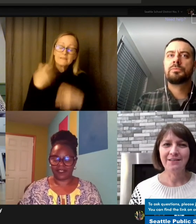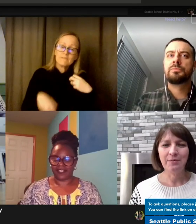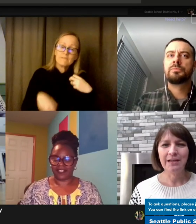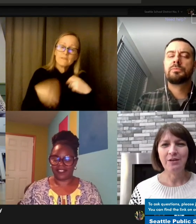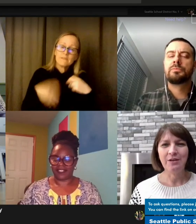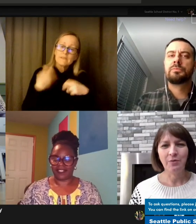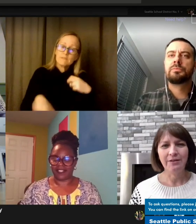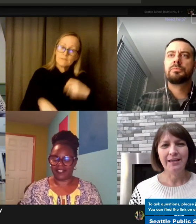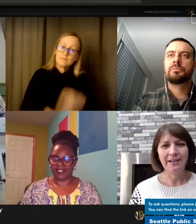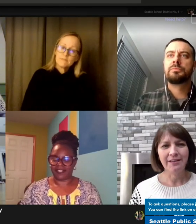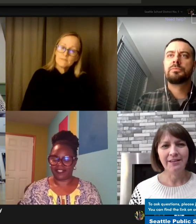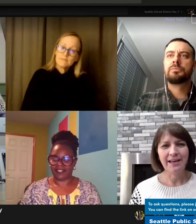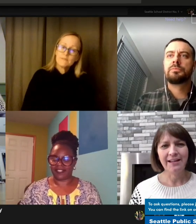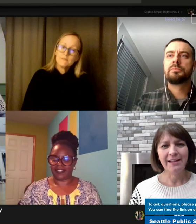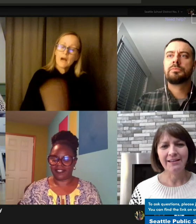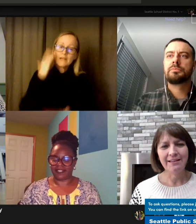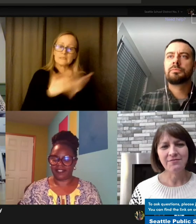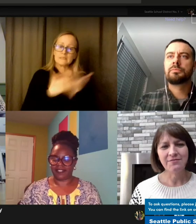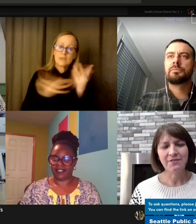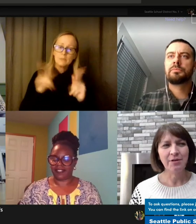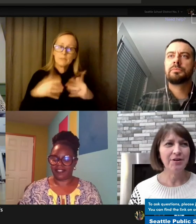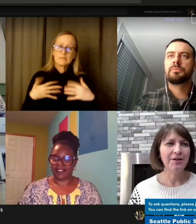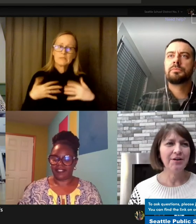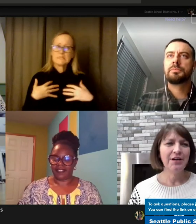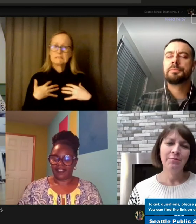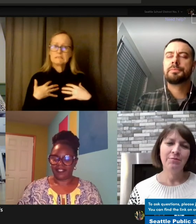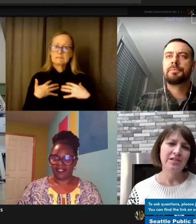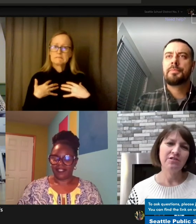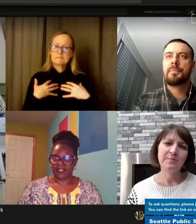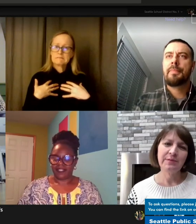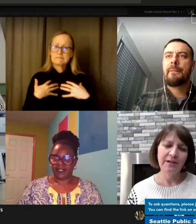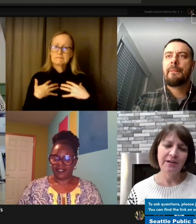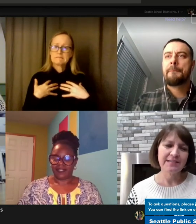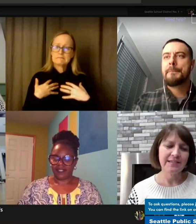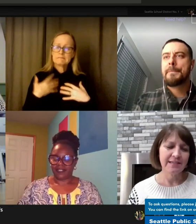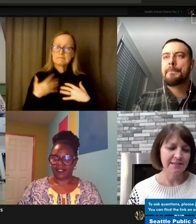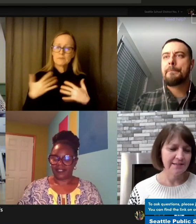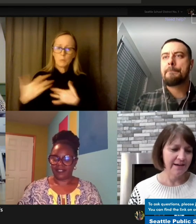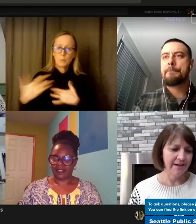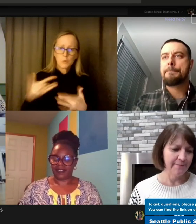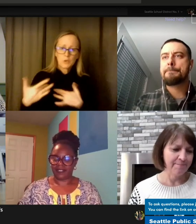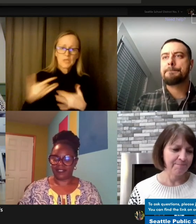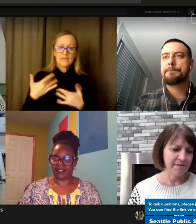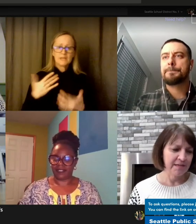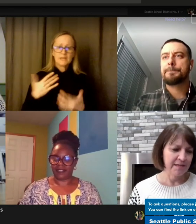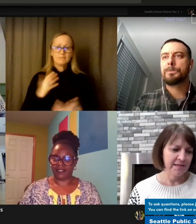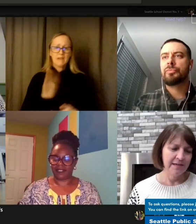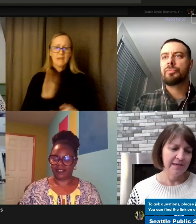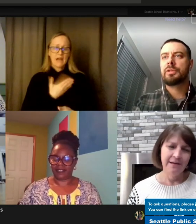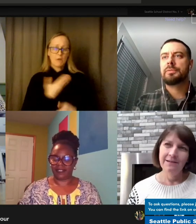people are getting wary and all that, and just from your professional experiences,